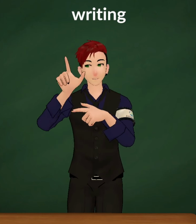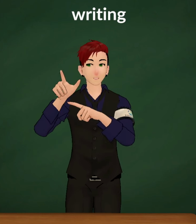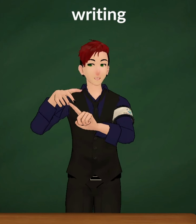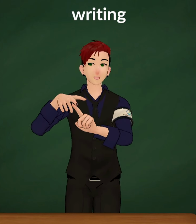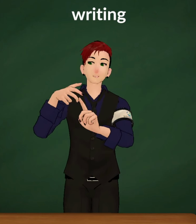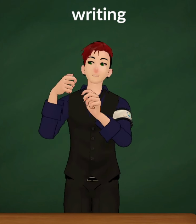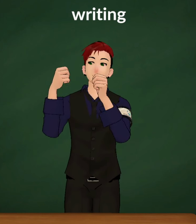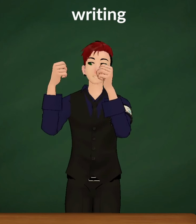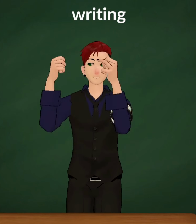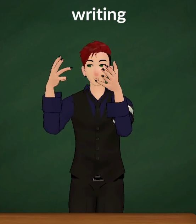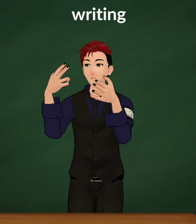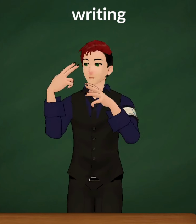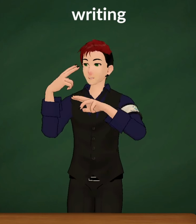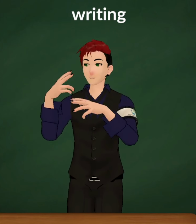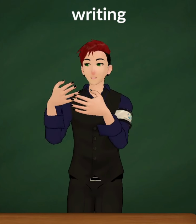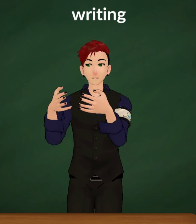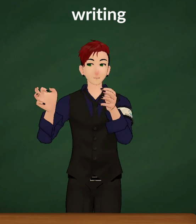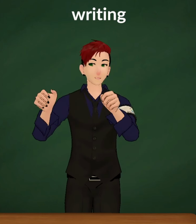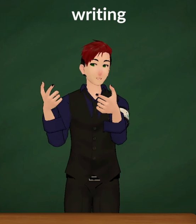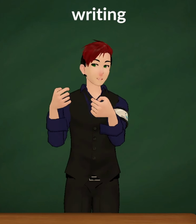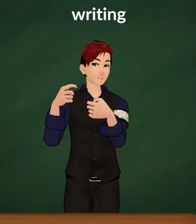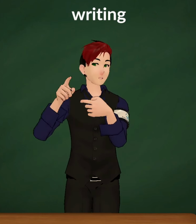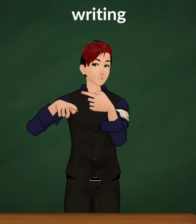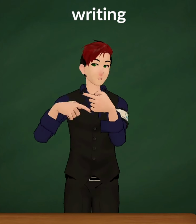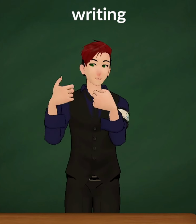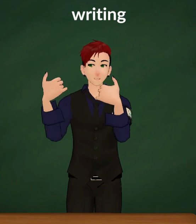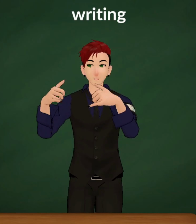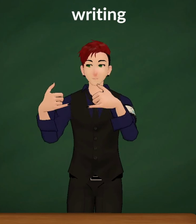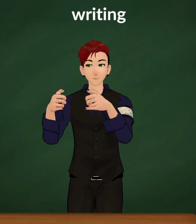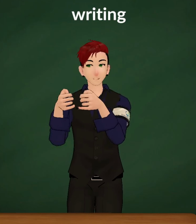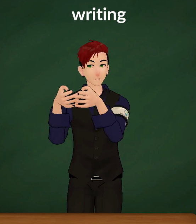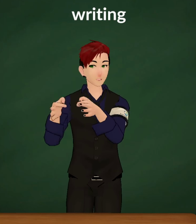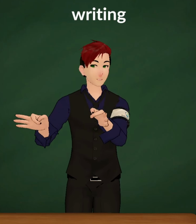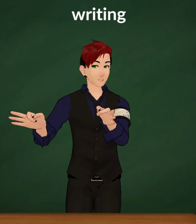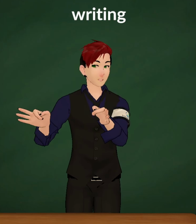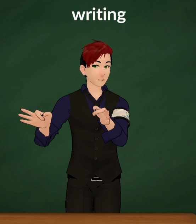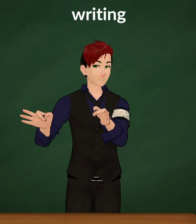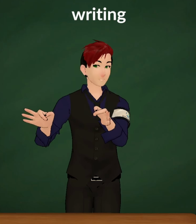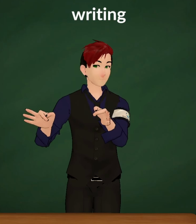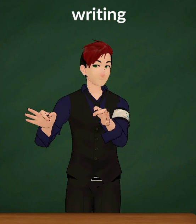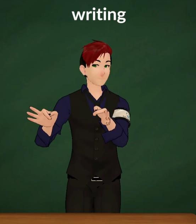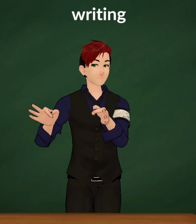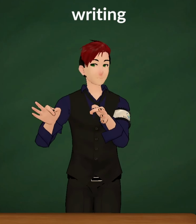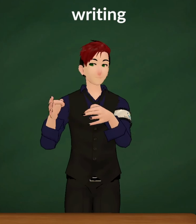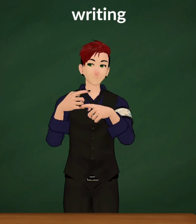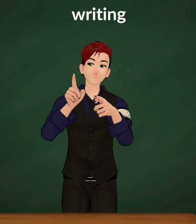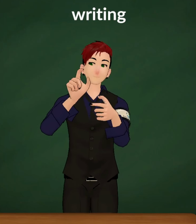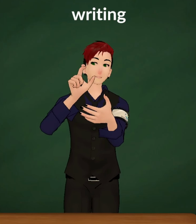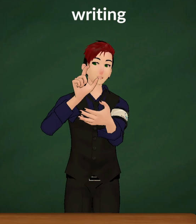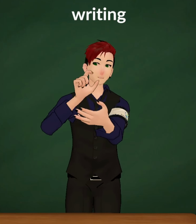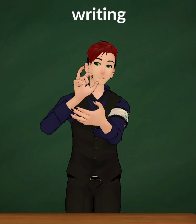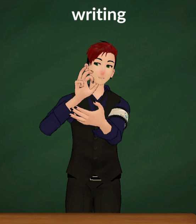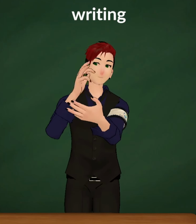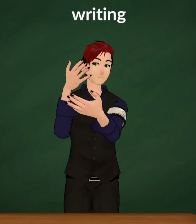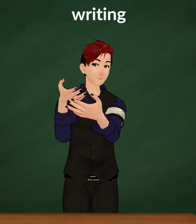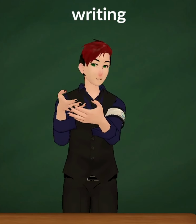ASL has so much fun things you can do whenever you play with the language, but you have to get